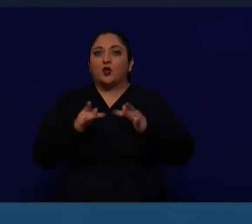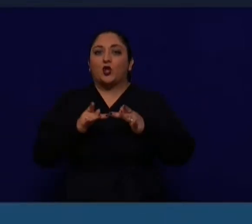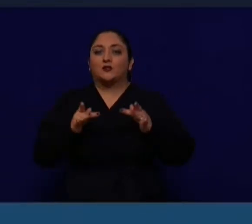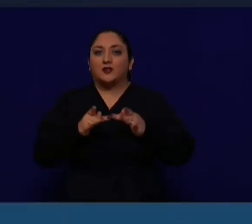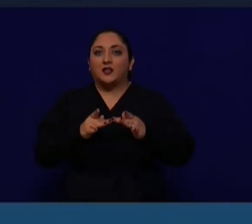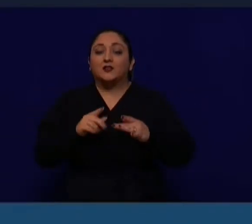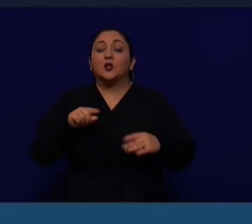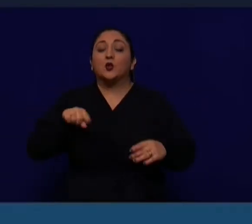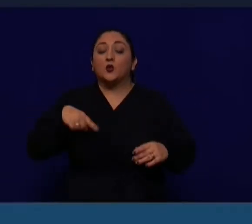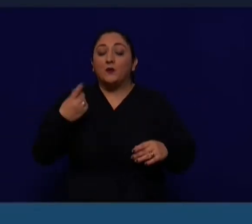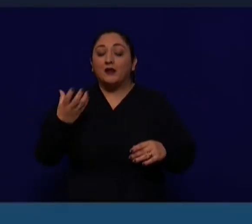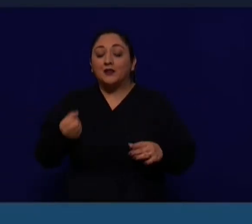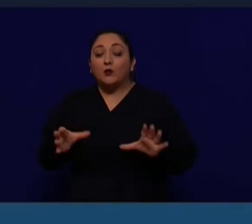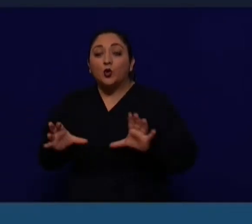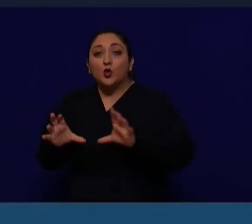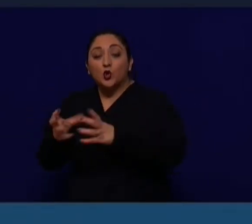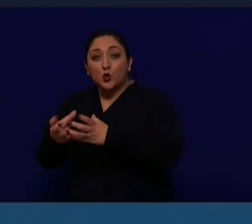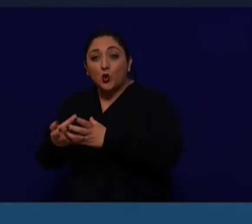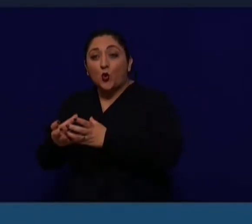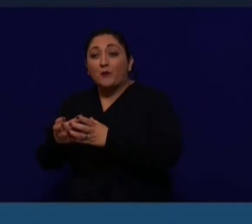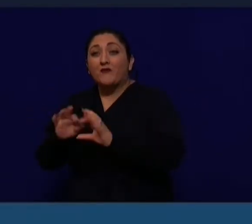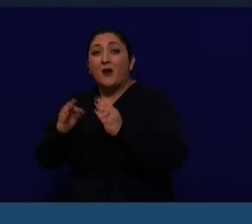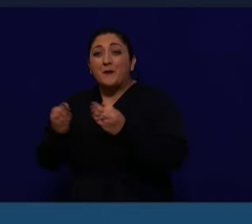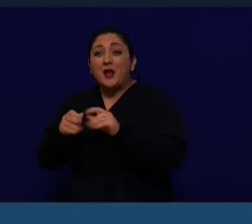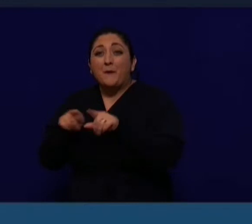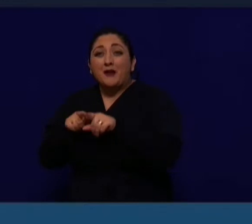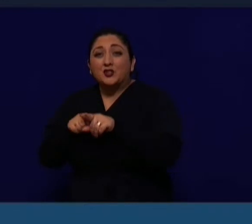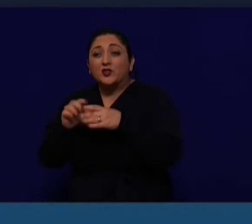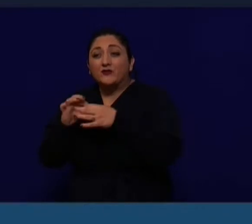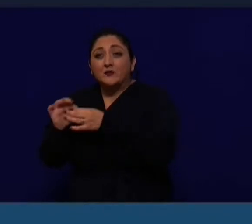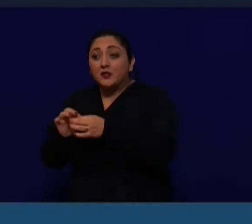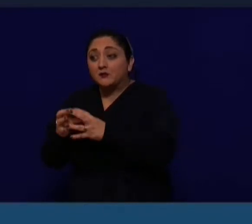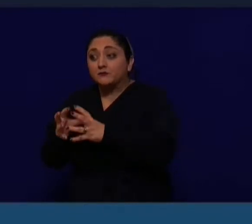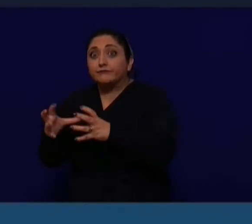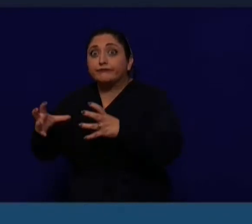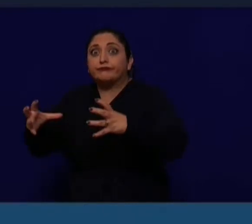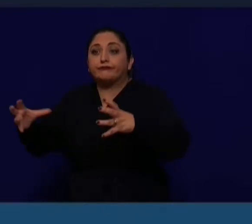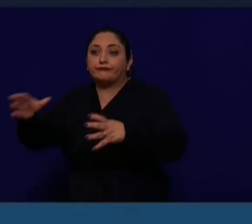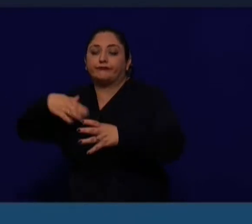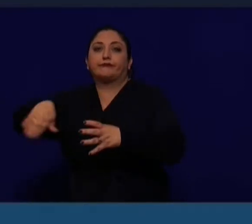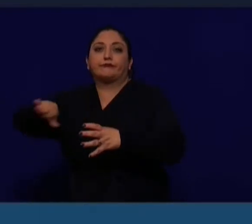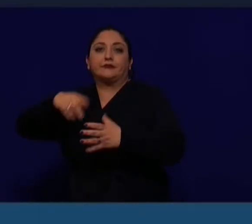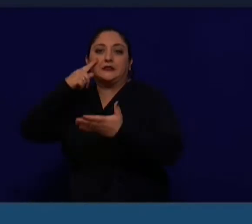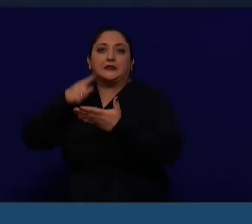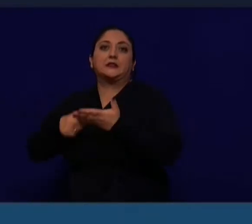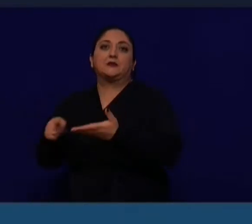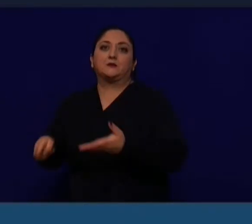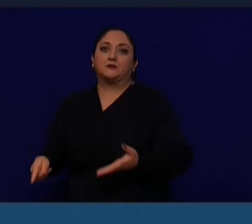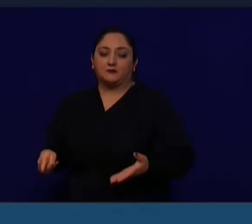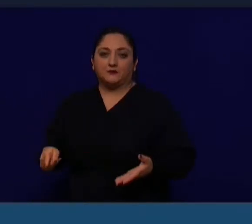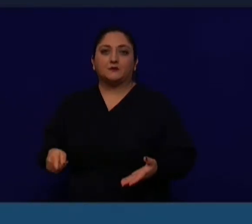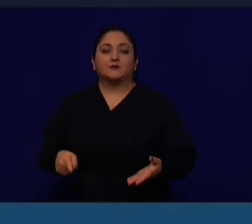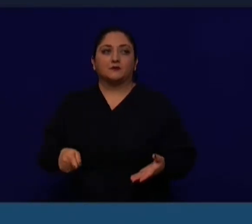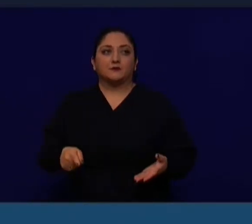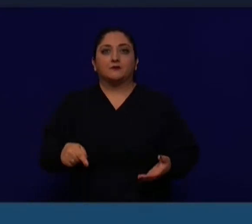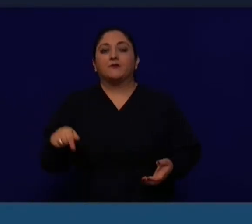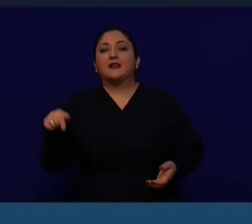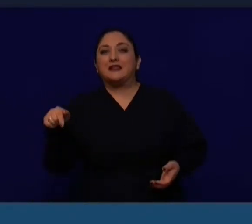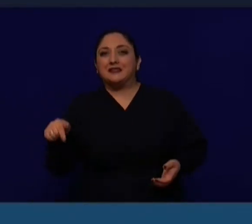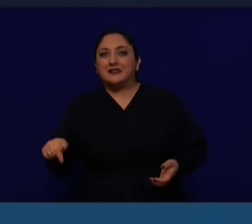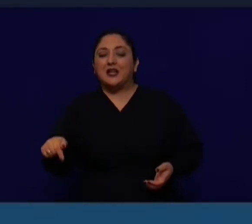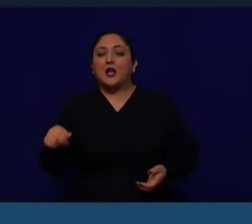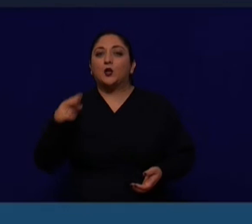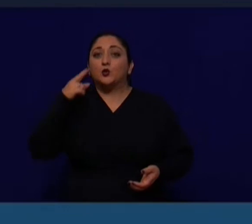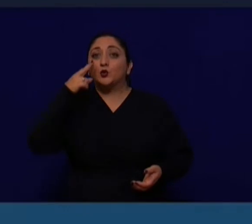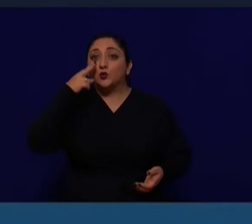have the clusters, whereby when you have a group of people who are together and would have been in close contact with each other, then the evidence